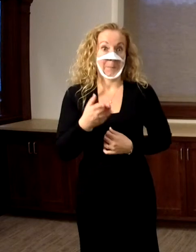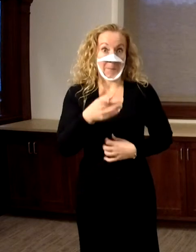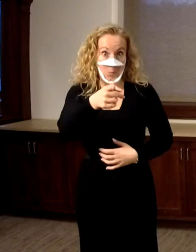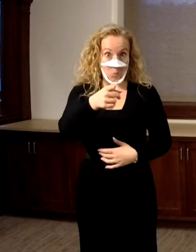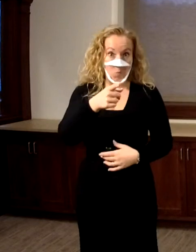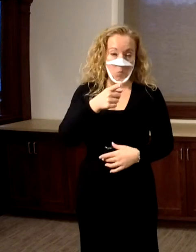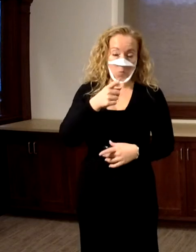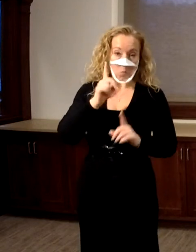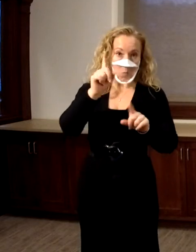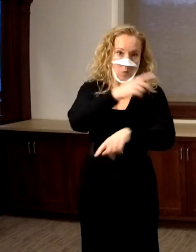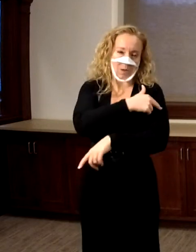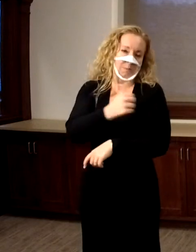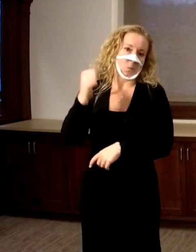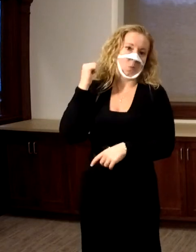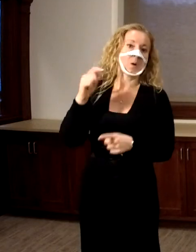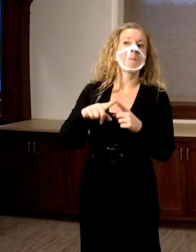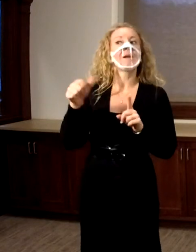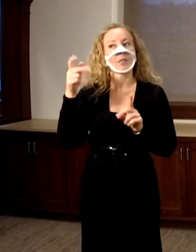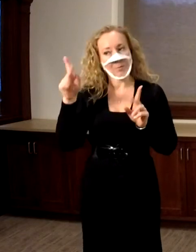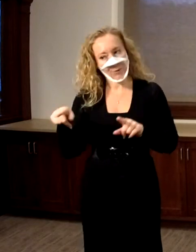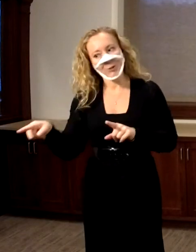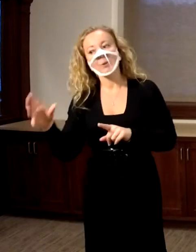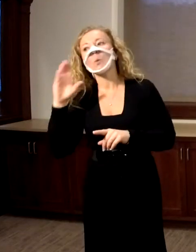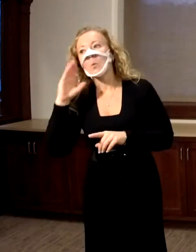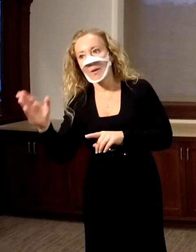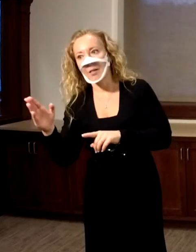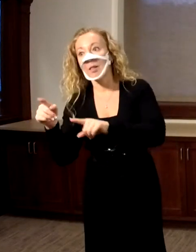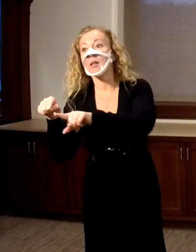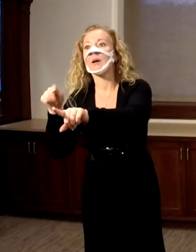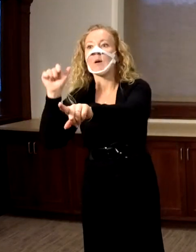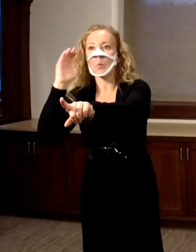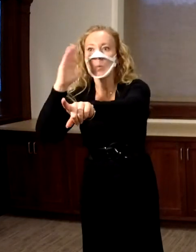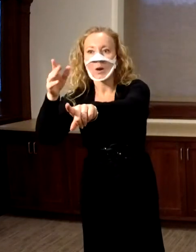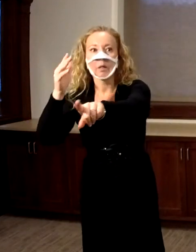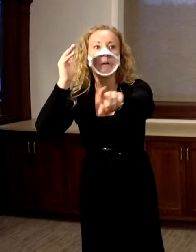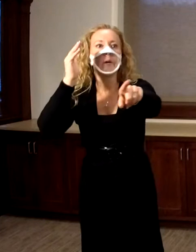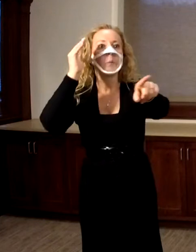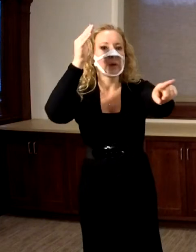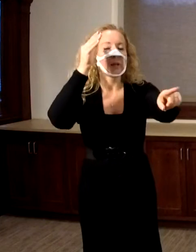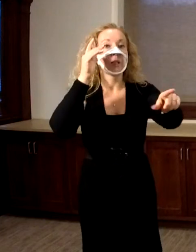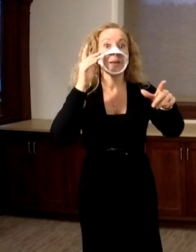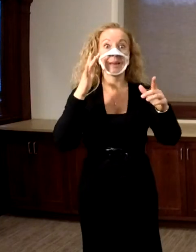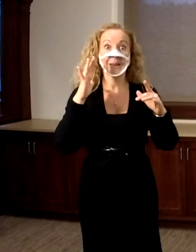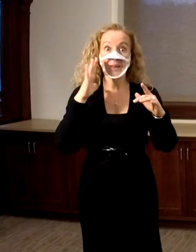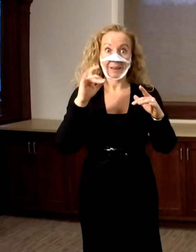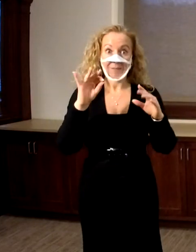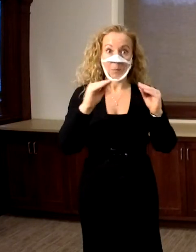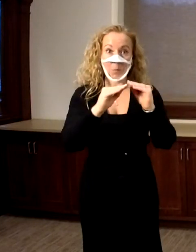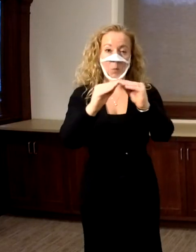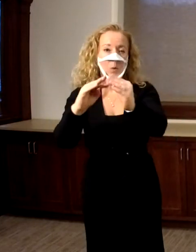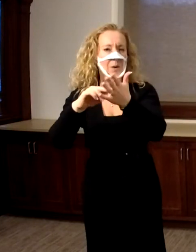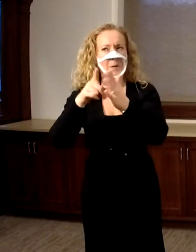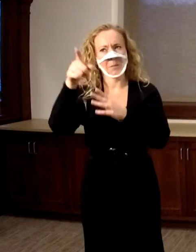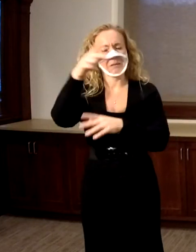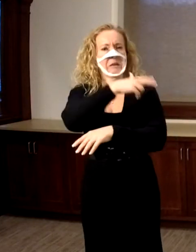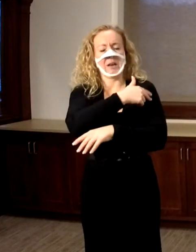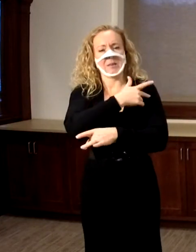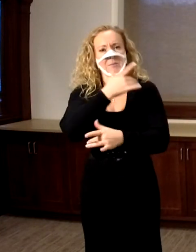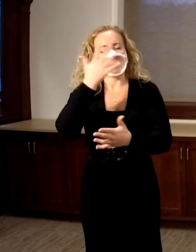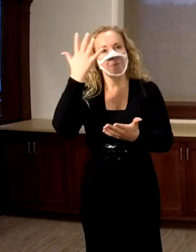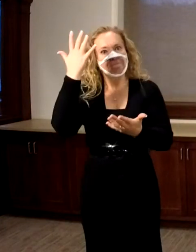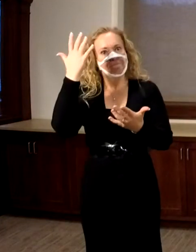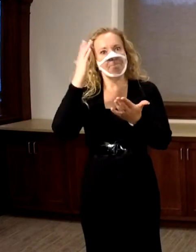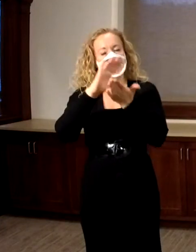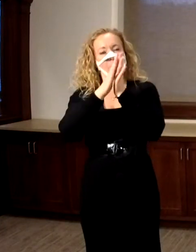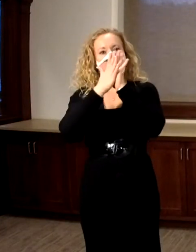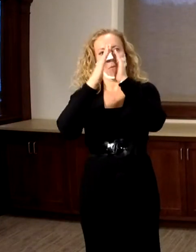someone will. And the more people who do, the thinner and thinner we stretch our collective but limited healthcare resources. And the closer and